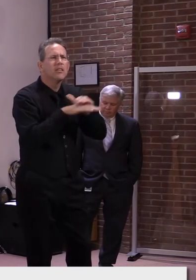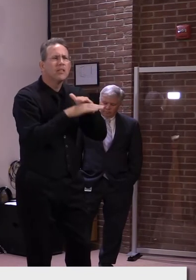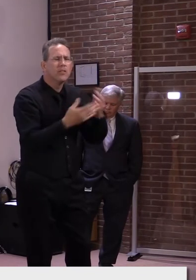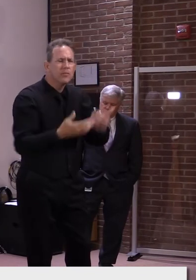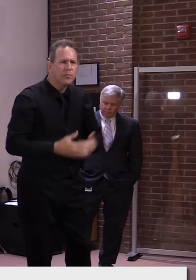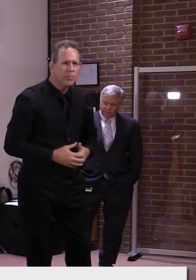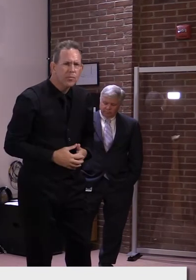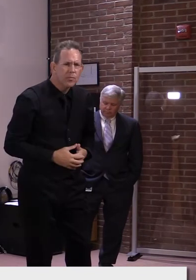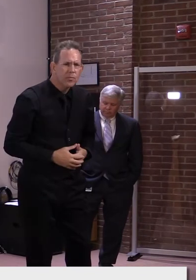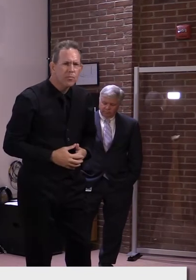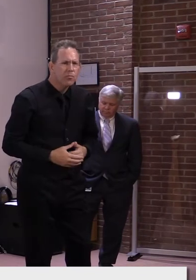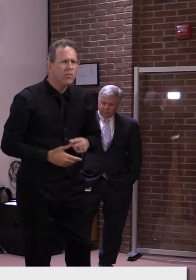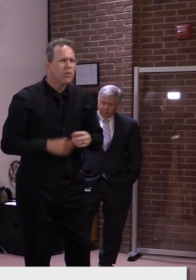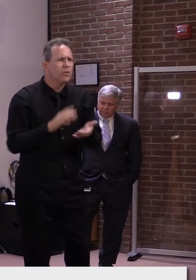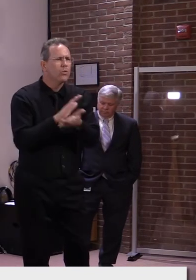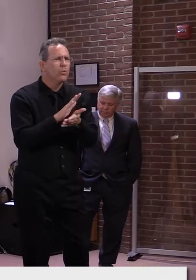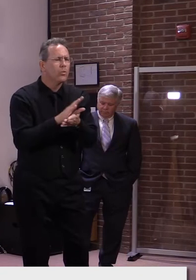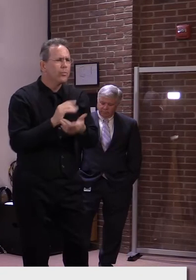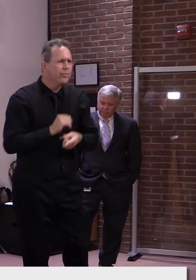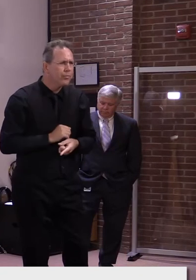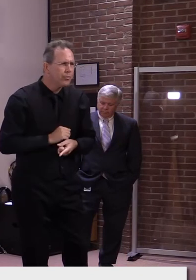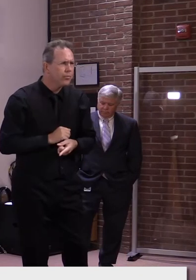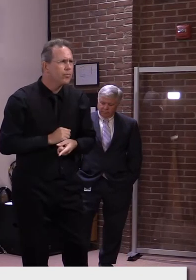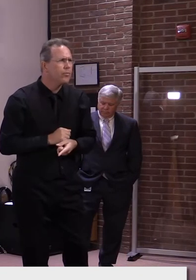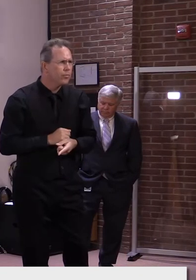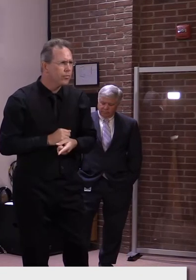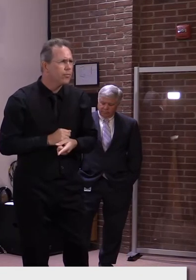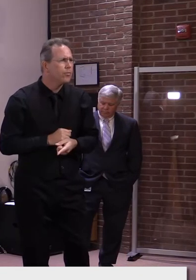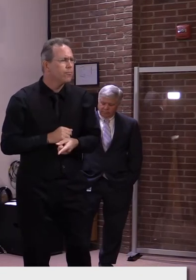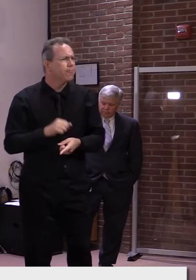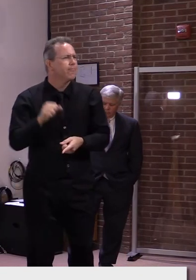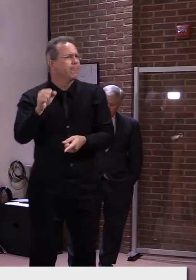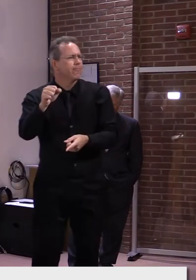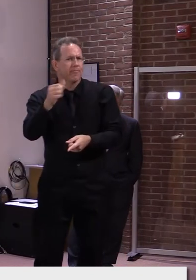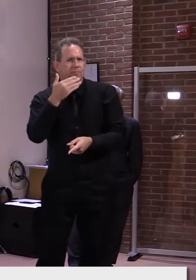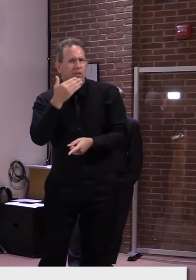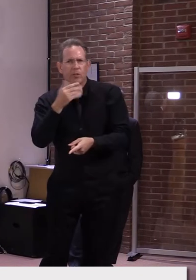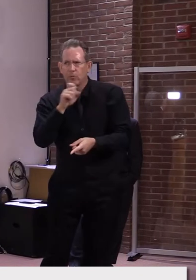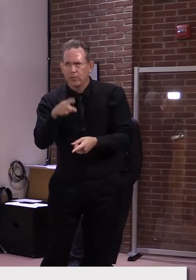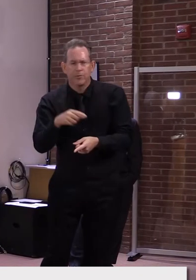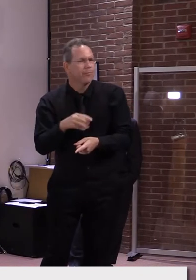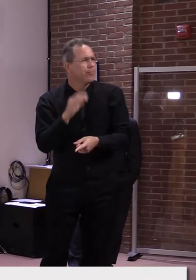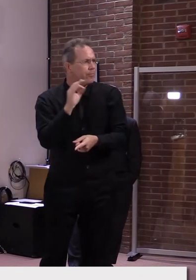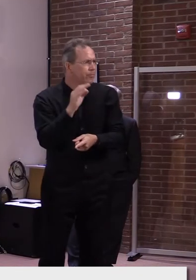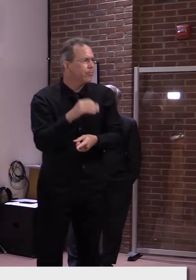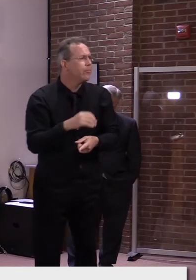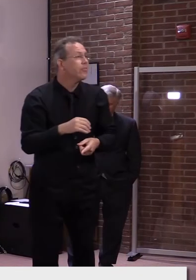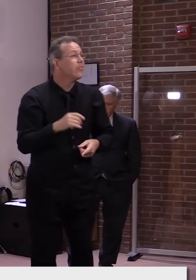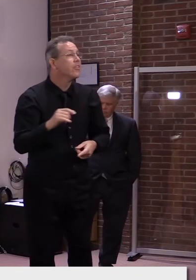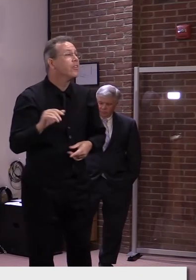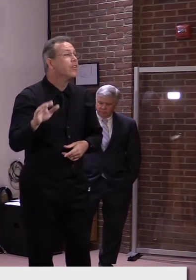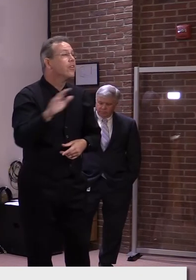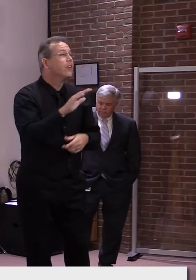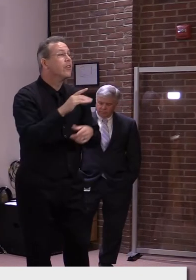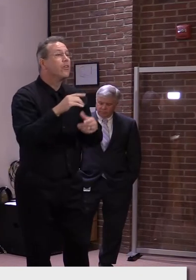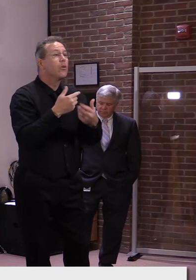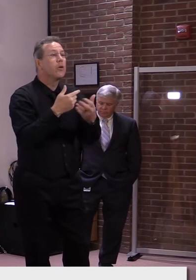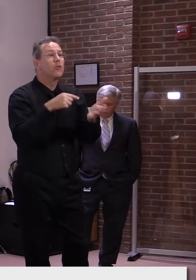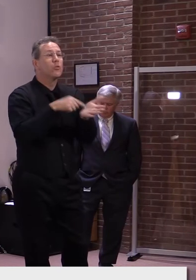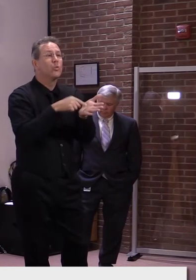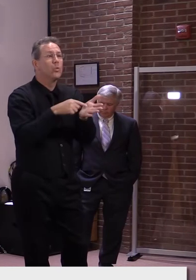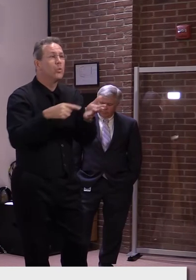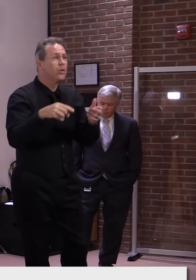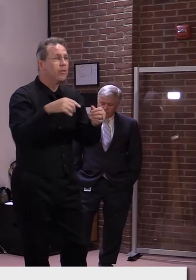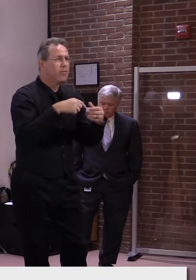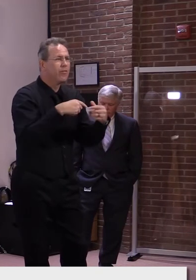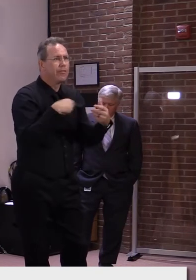Yeah, thanks for the question, Kat. Yes, today is the day, was our goal to have the plan submitted. We do not approve them per se. They're brought through a